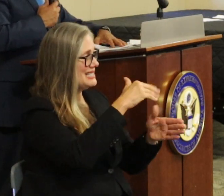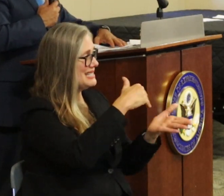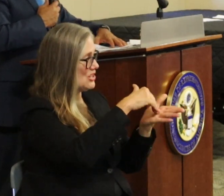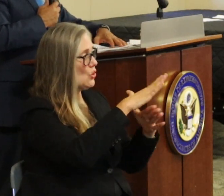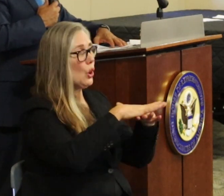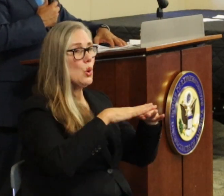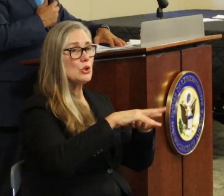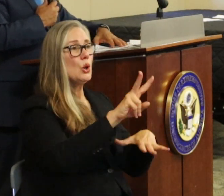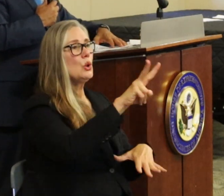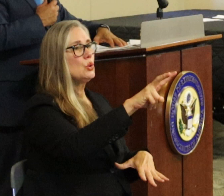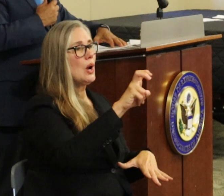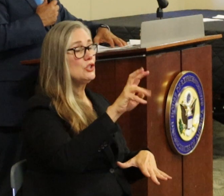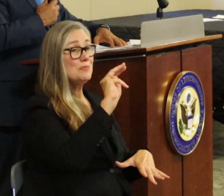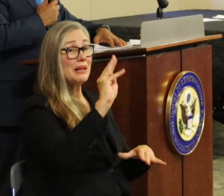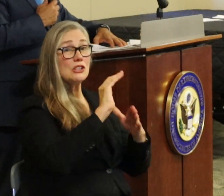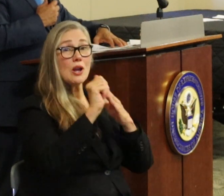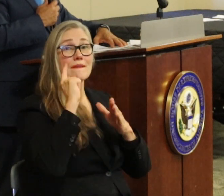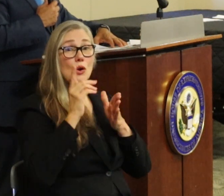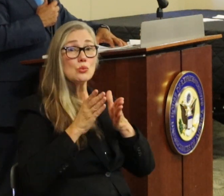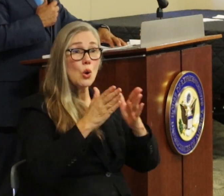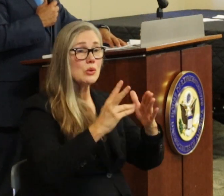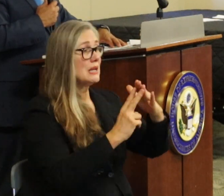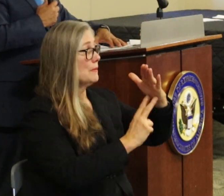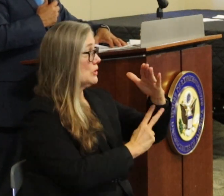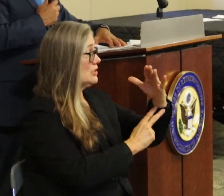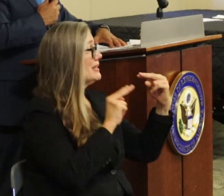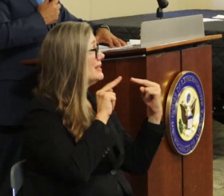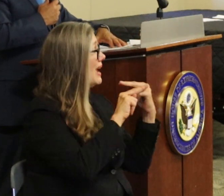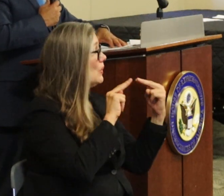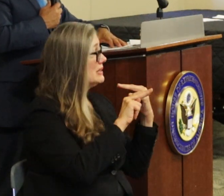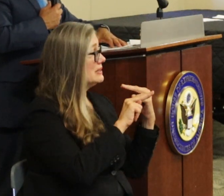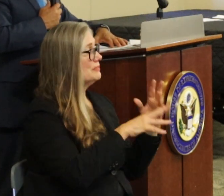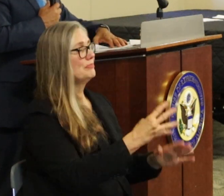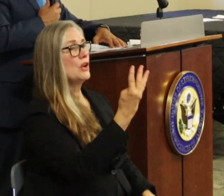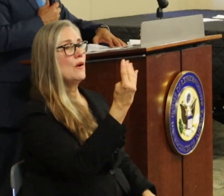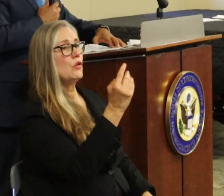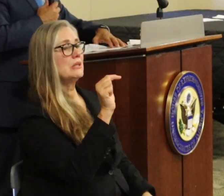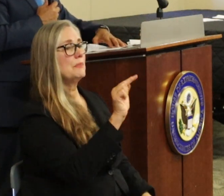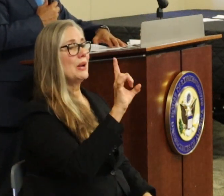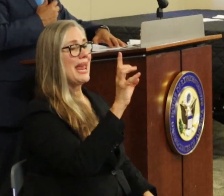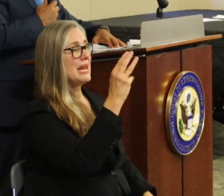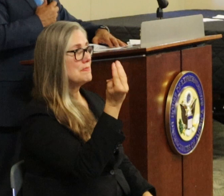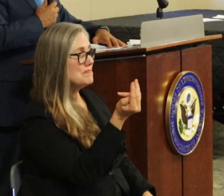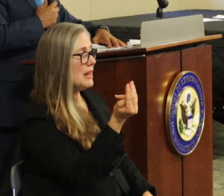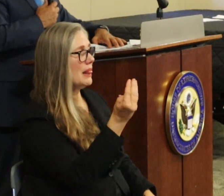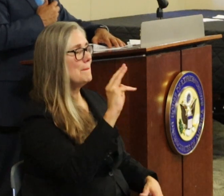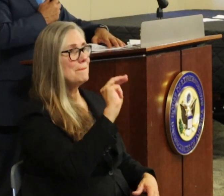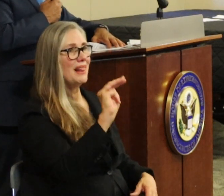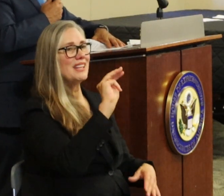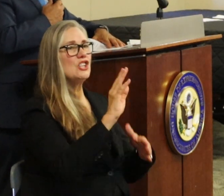For example, $200 million for roads, bridges, and highways, $14.8 million for